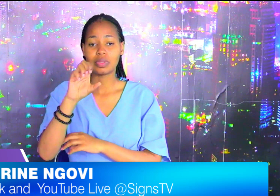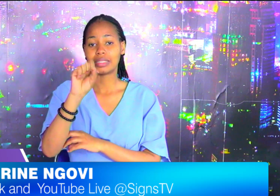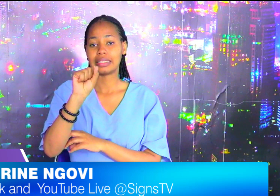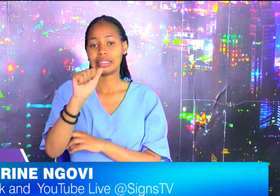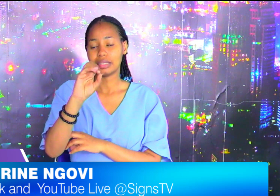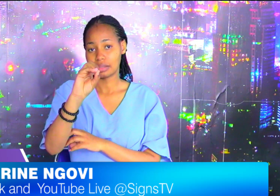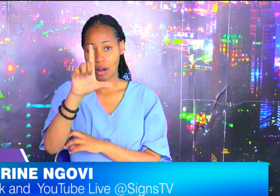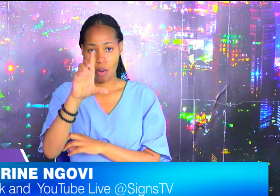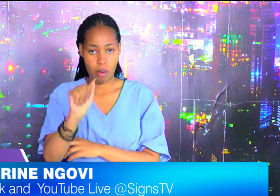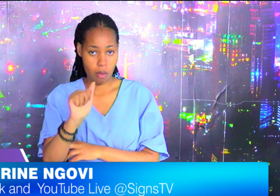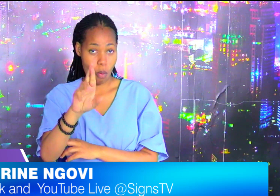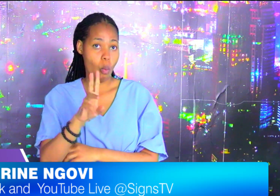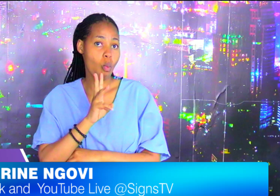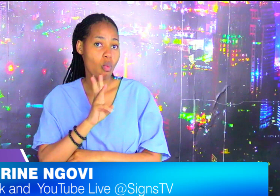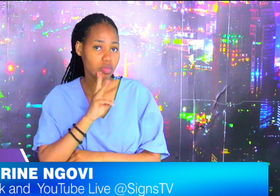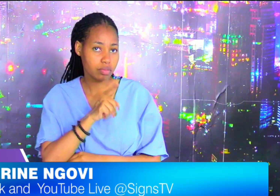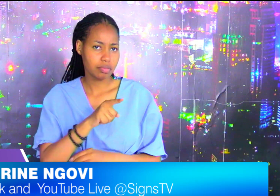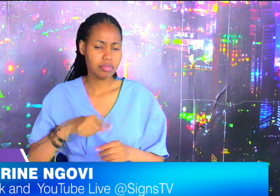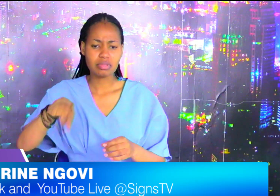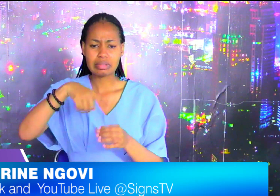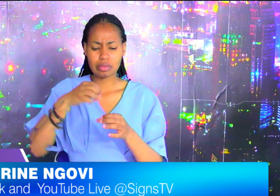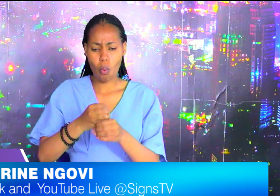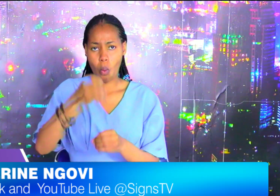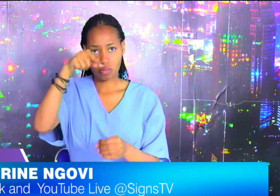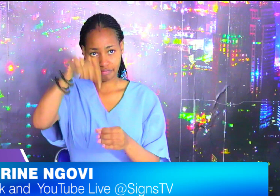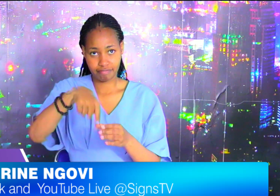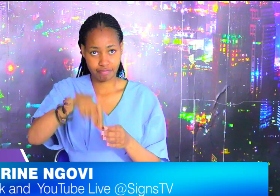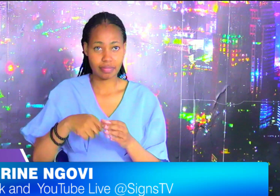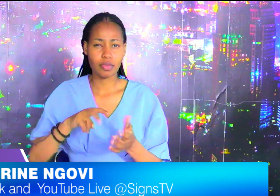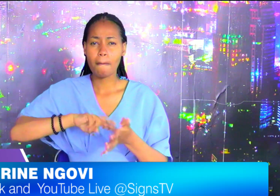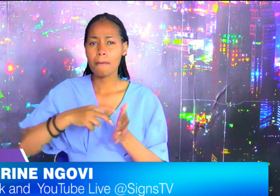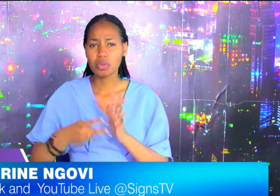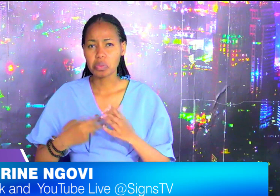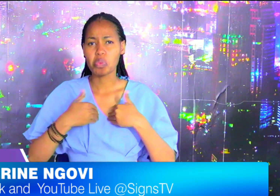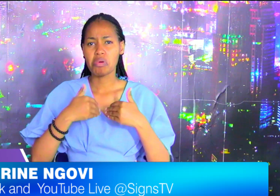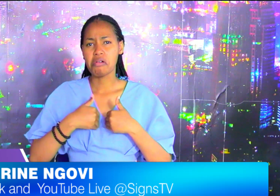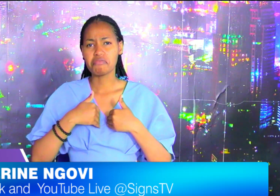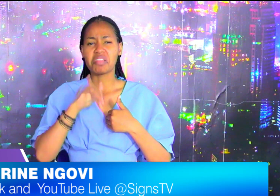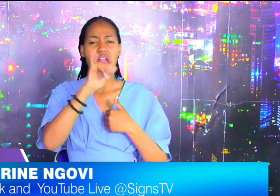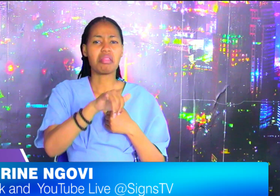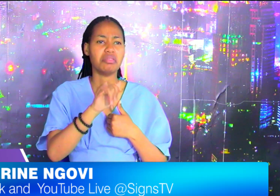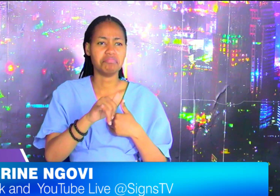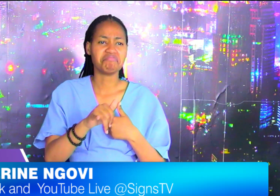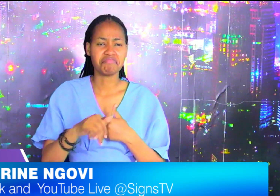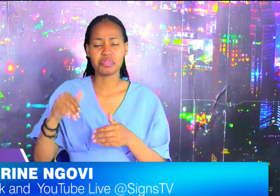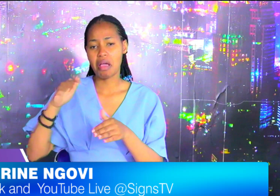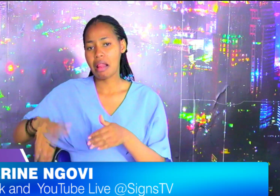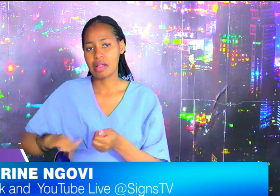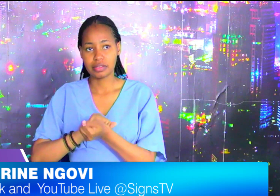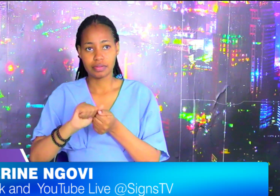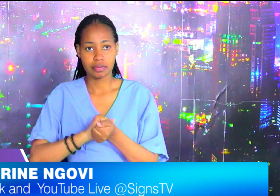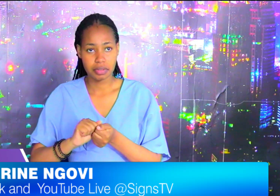been vandalized last Friday. She was among the several people injured during